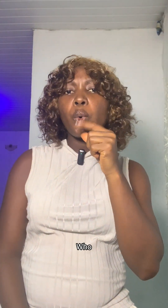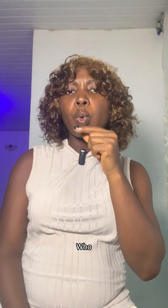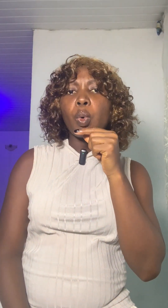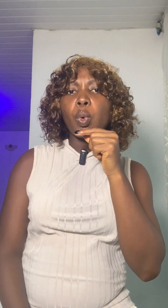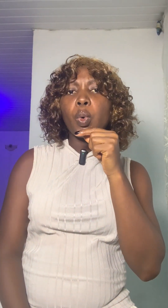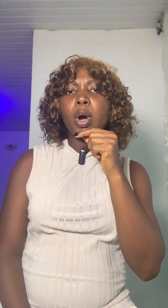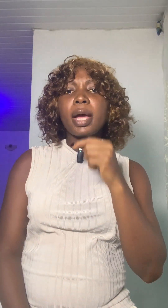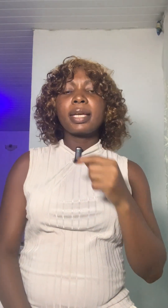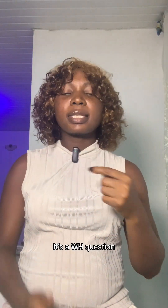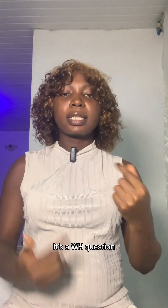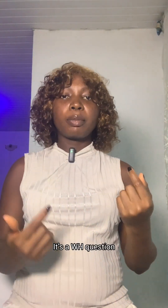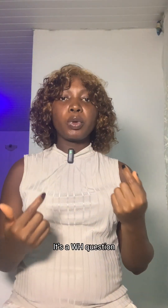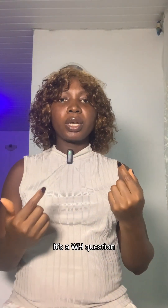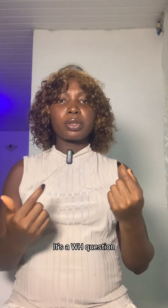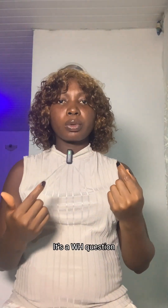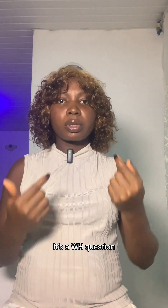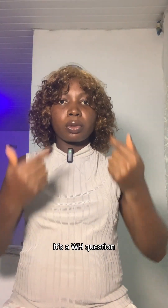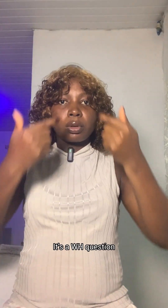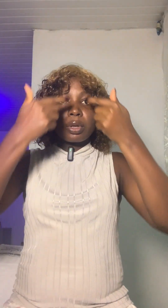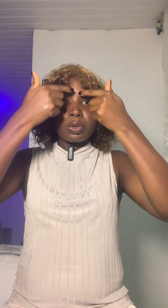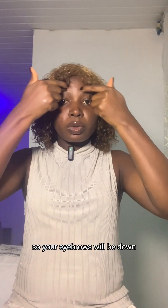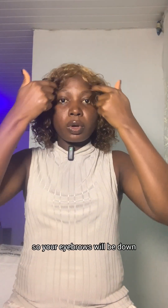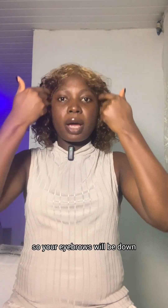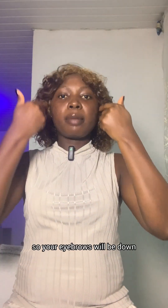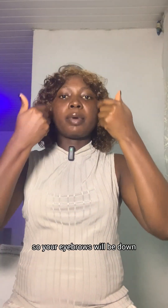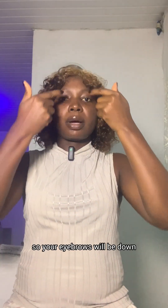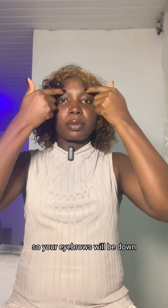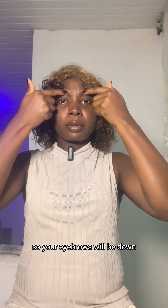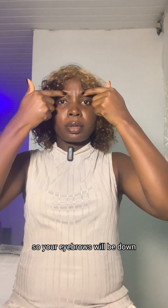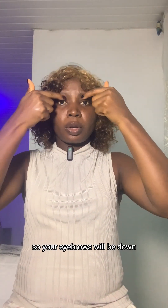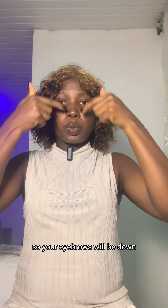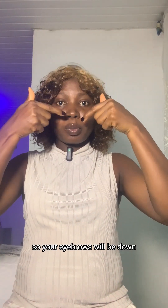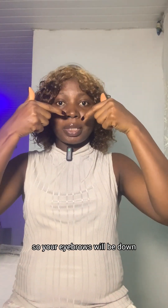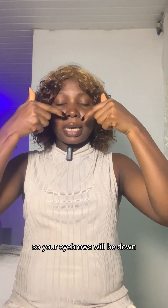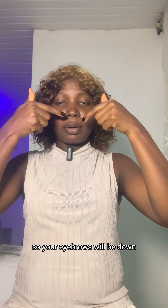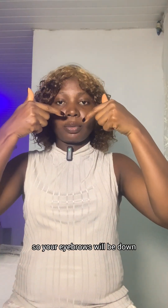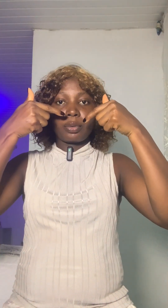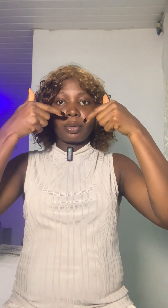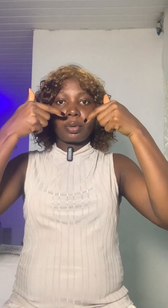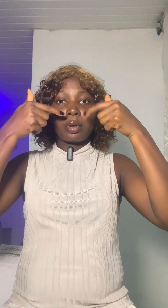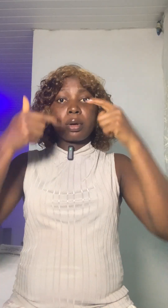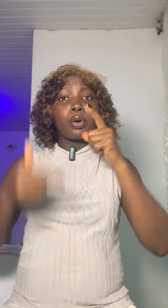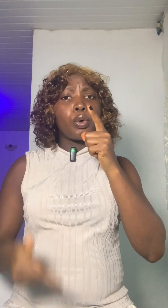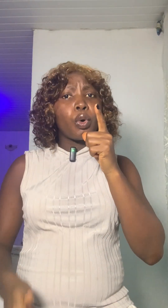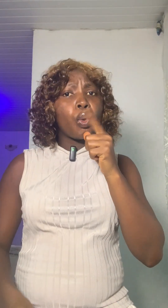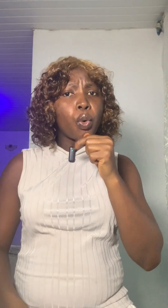who. It's a WH question, so your eyebrows will be down.